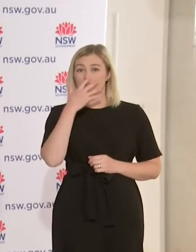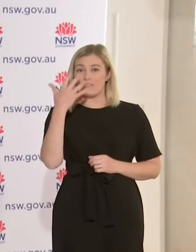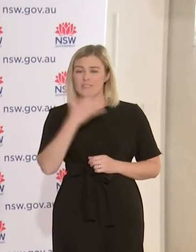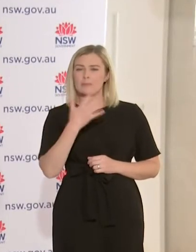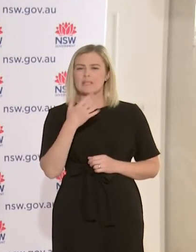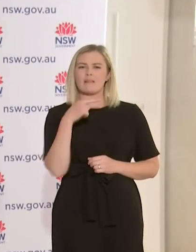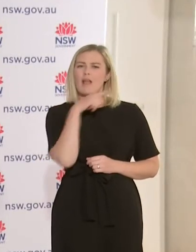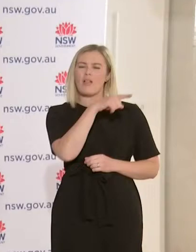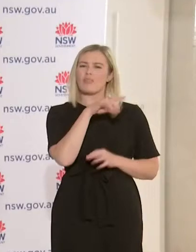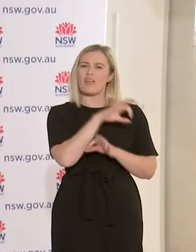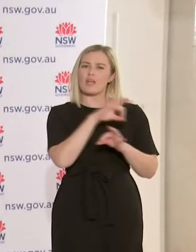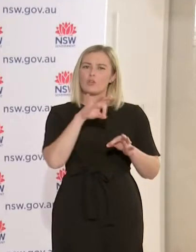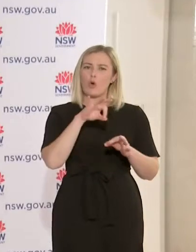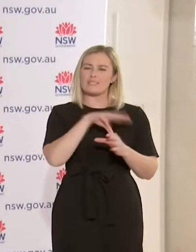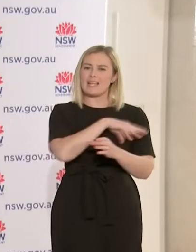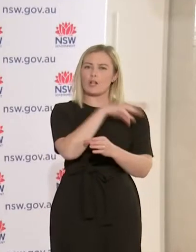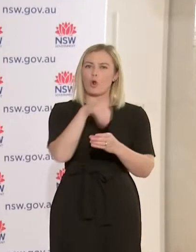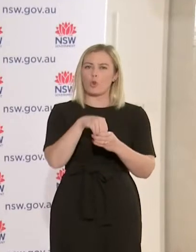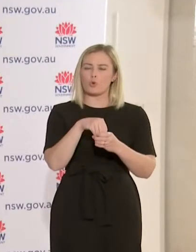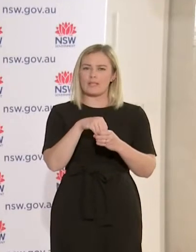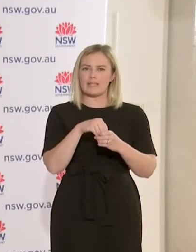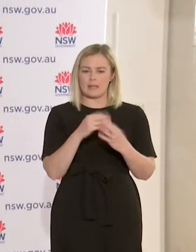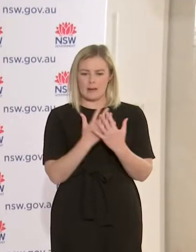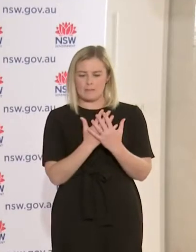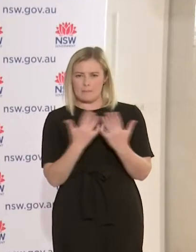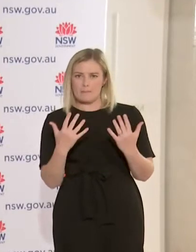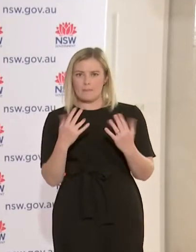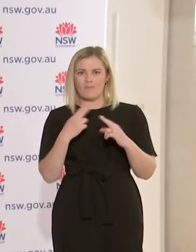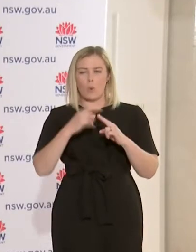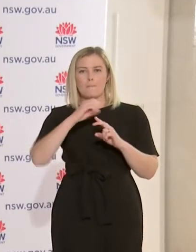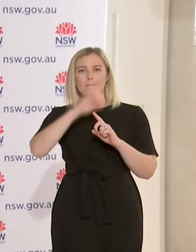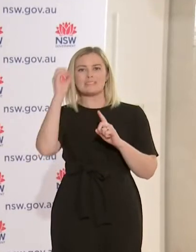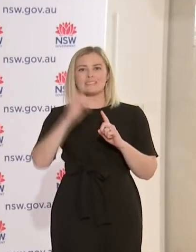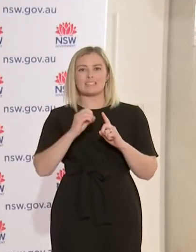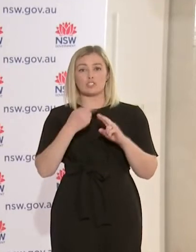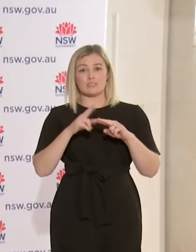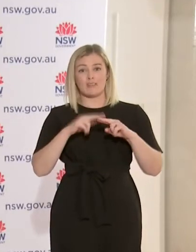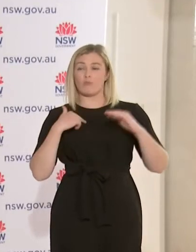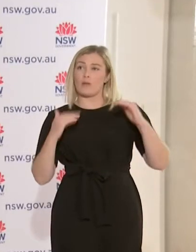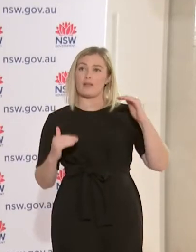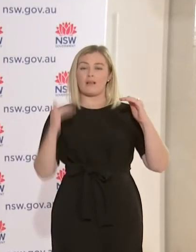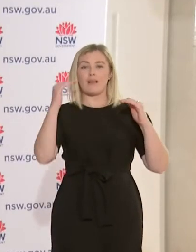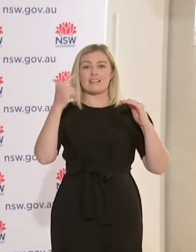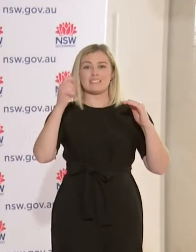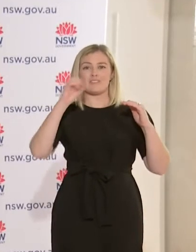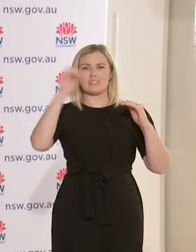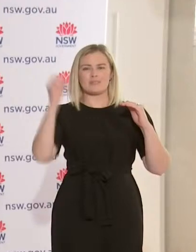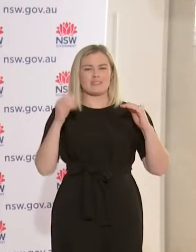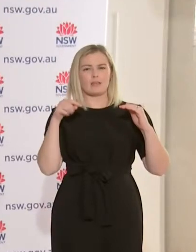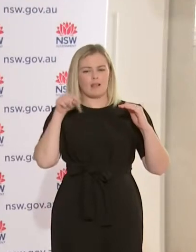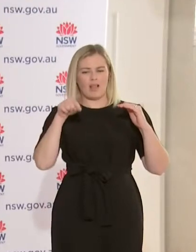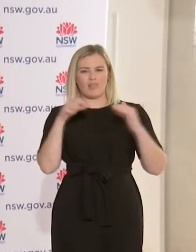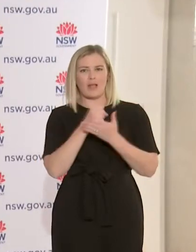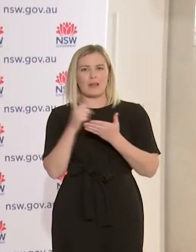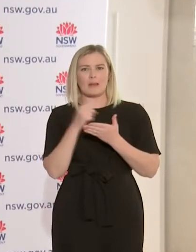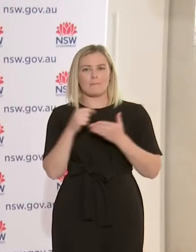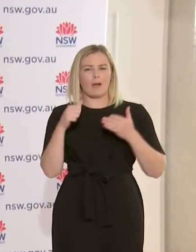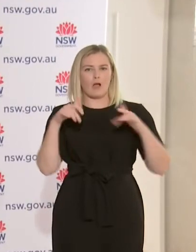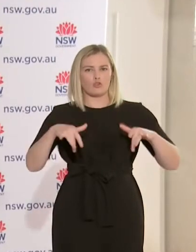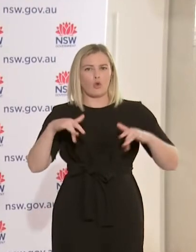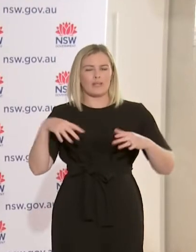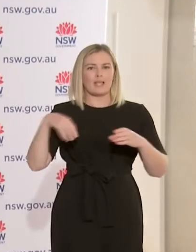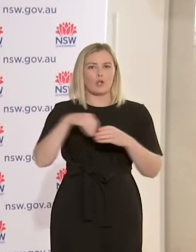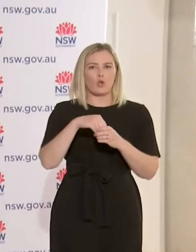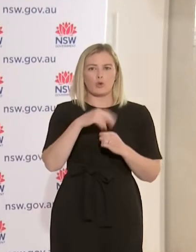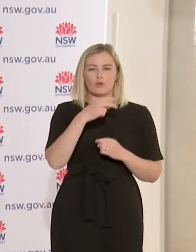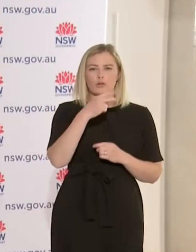70%, 80%, double dose vaccination for people over 16. So do you think that with 12 to 15-year-olds now coming online, that could